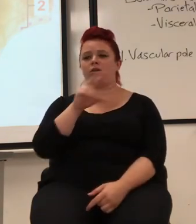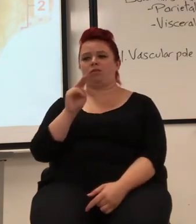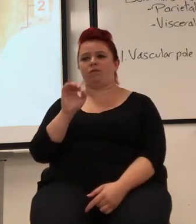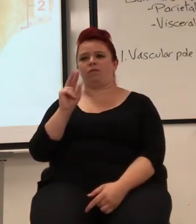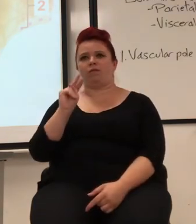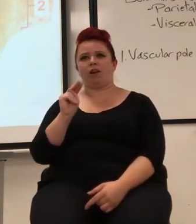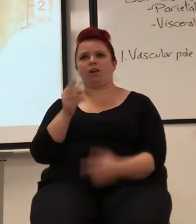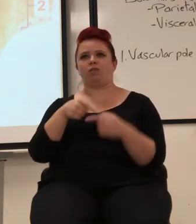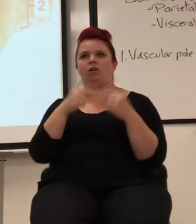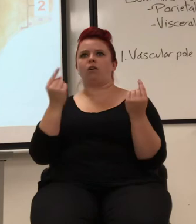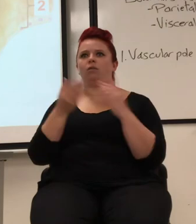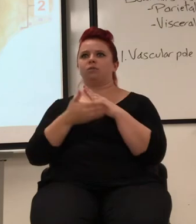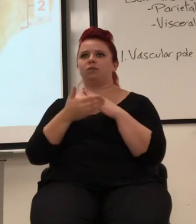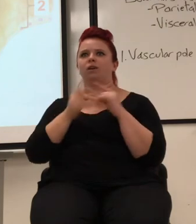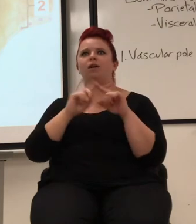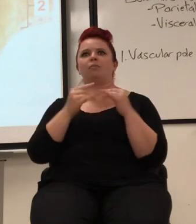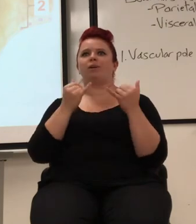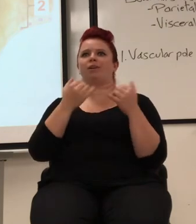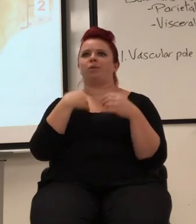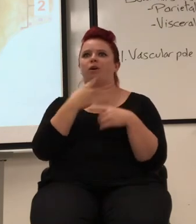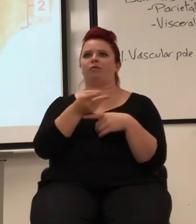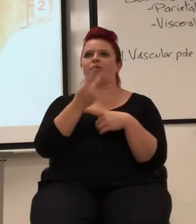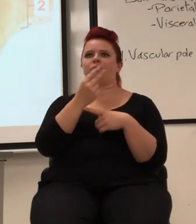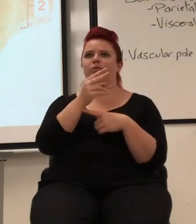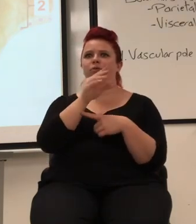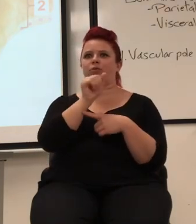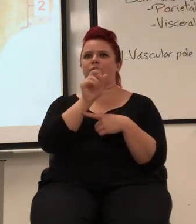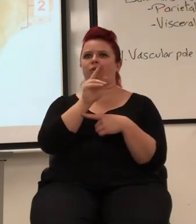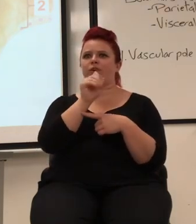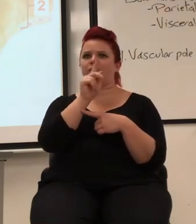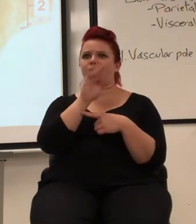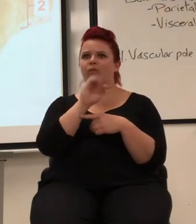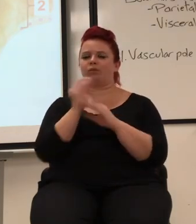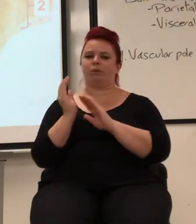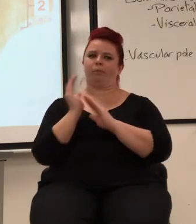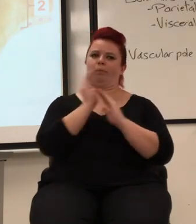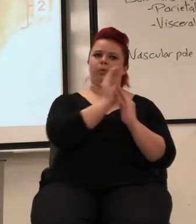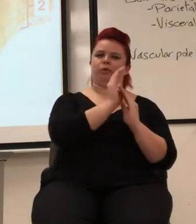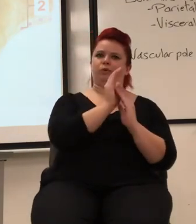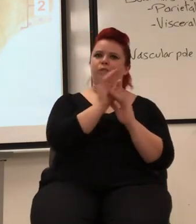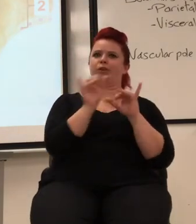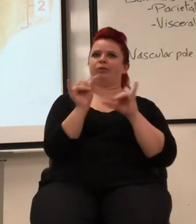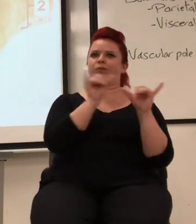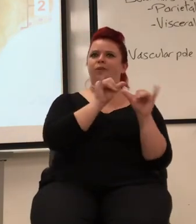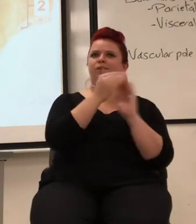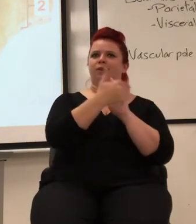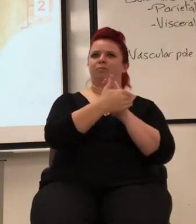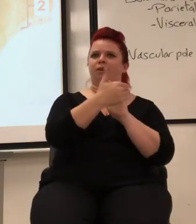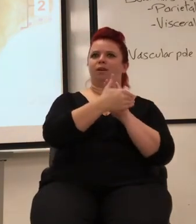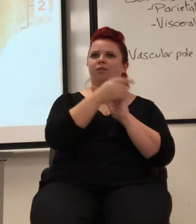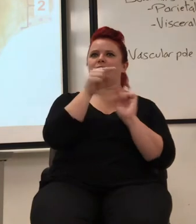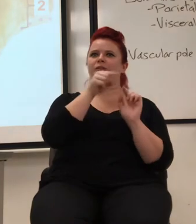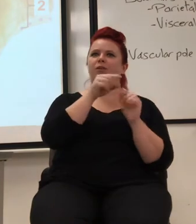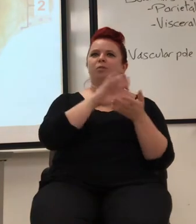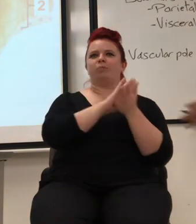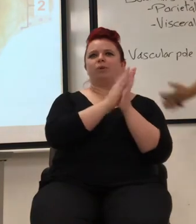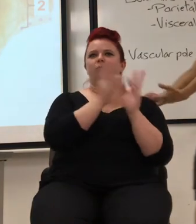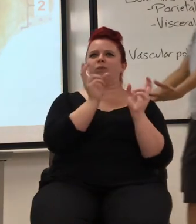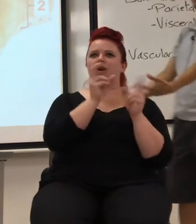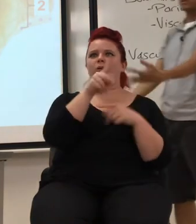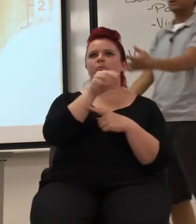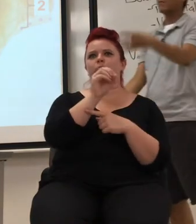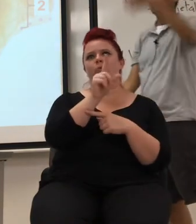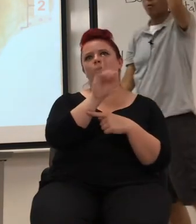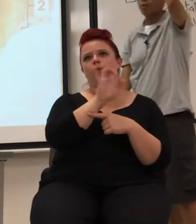have two arterioles and they're pushed to the same side. So it's a pole. Like the